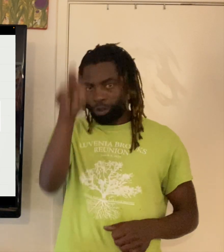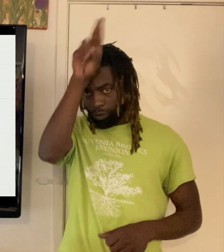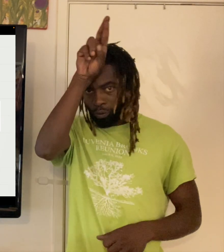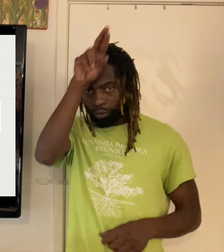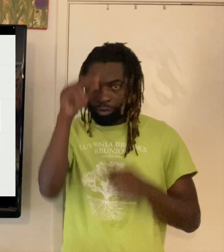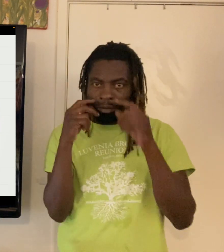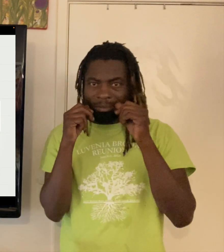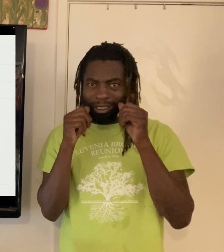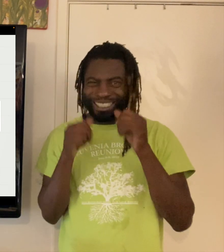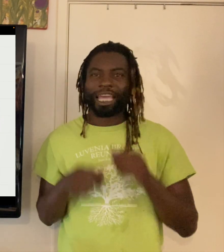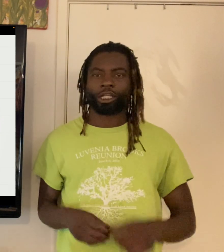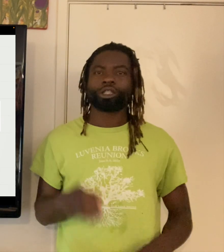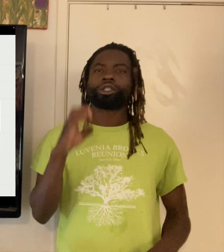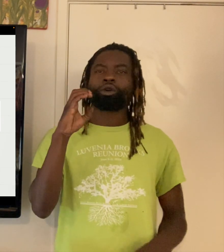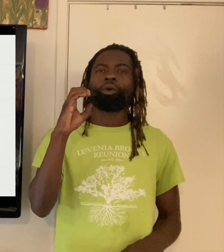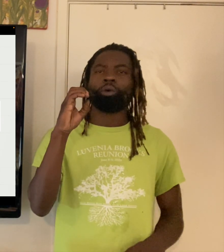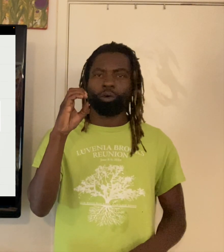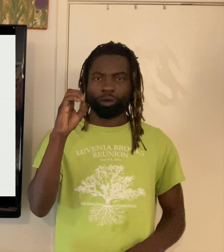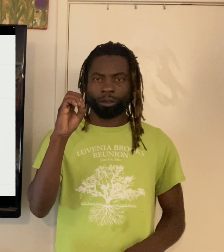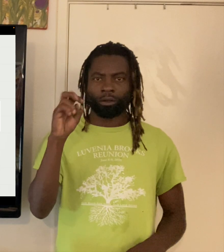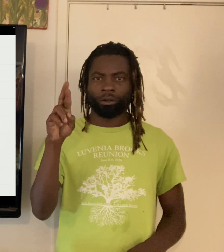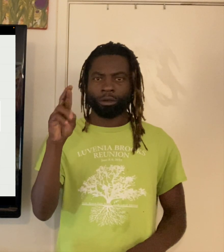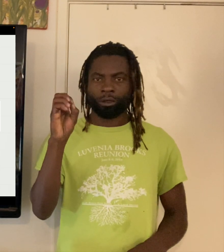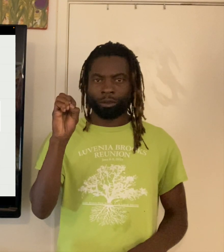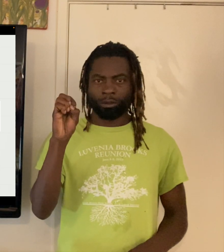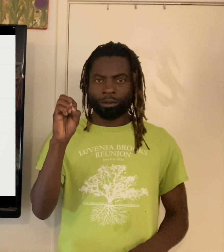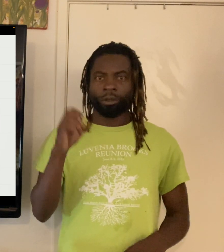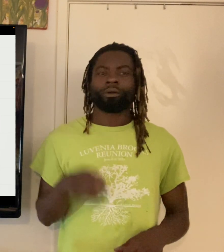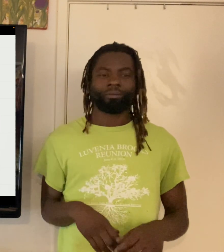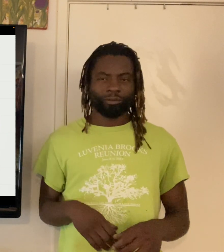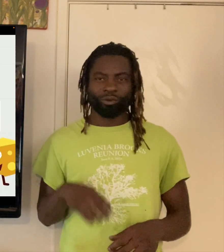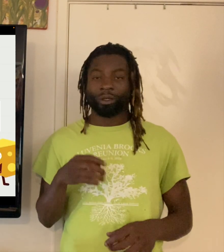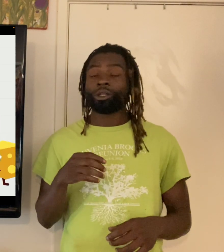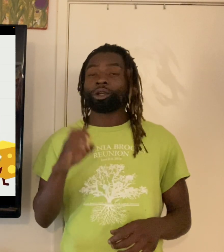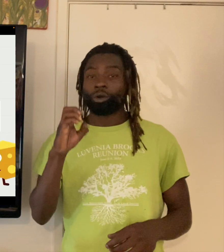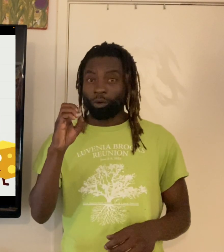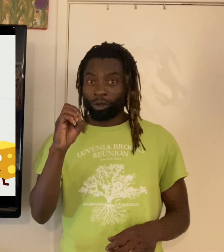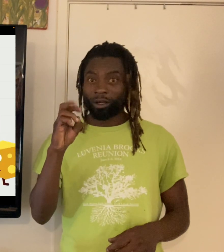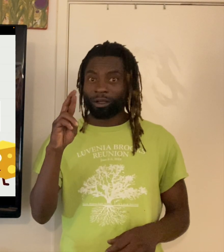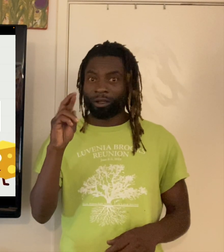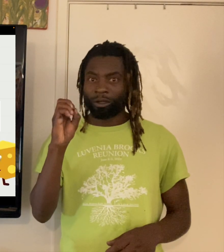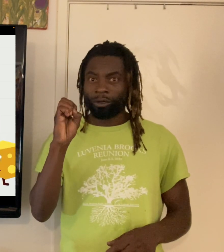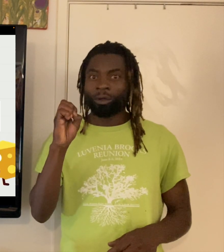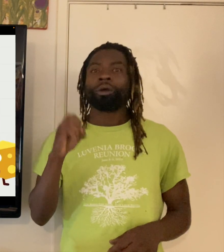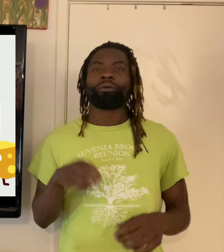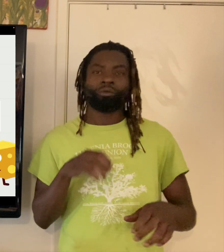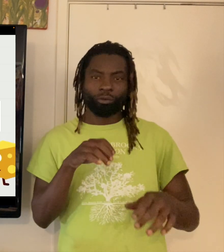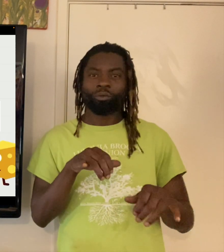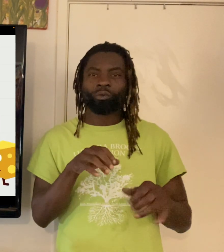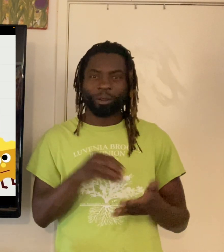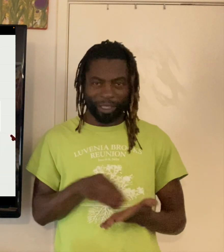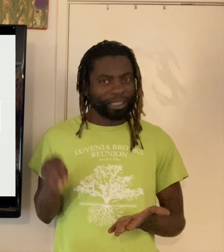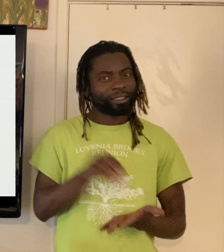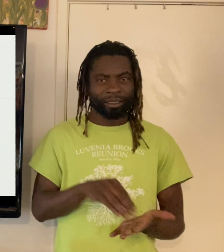is the core of the pattern. And the core always repeats. Repeats. Boop. And now I have some